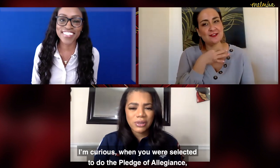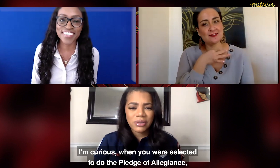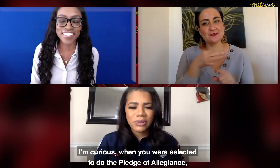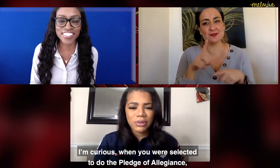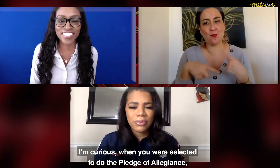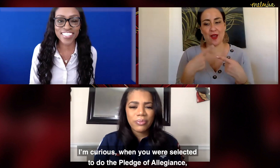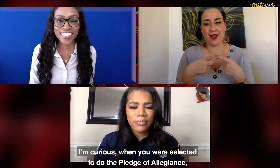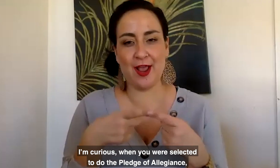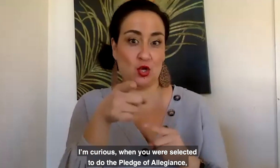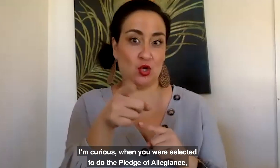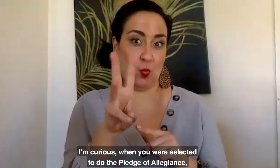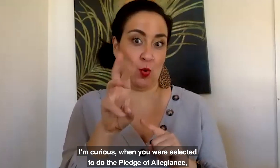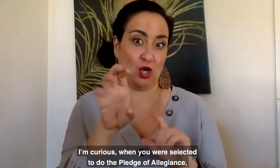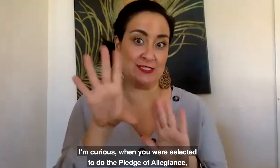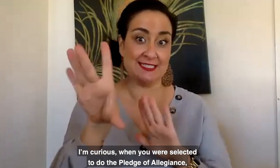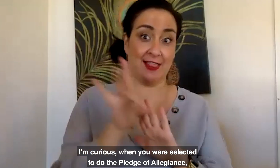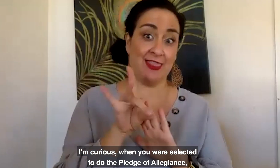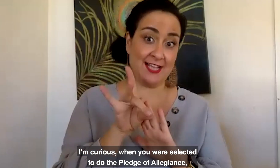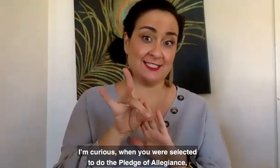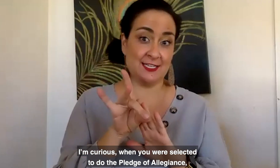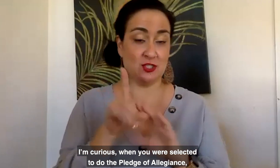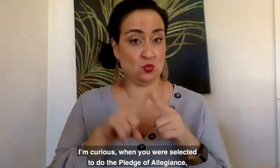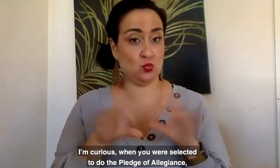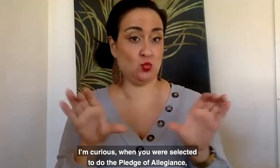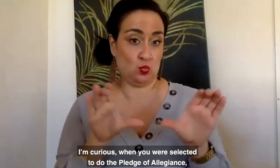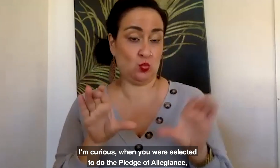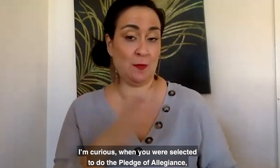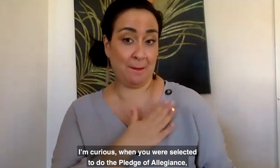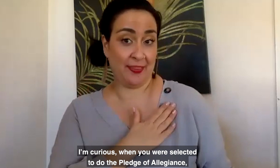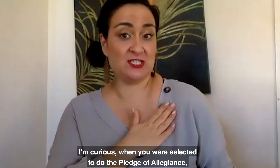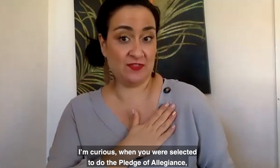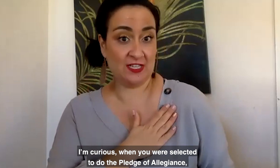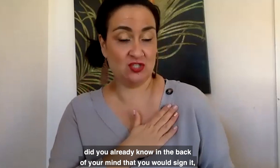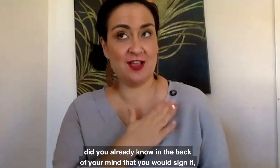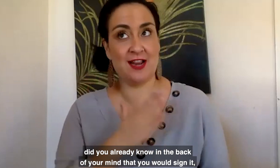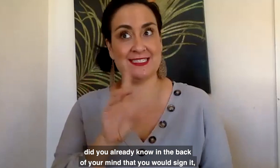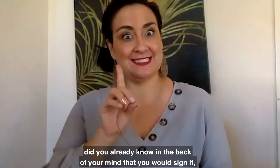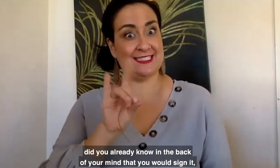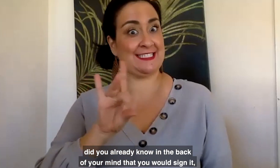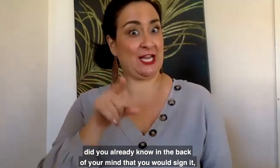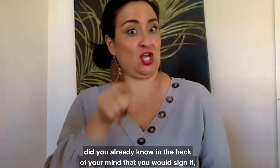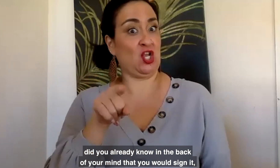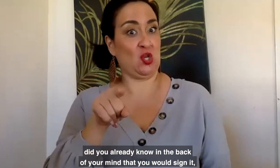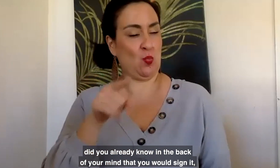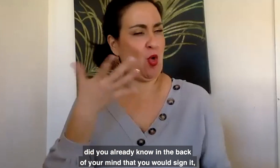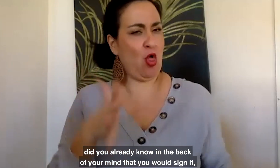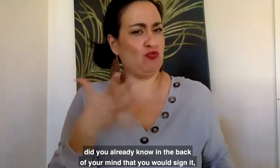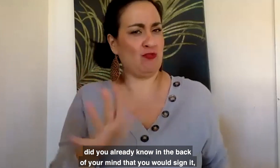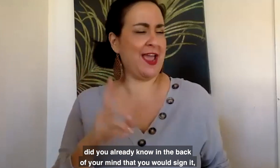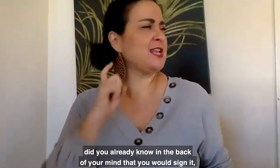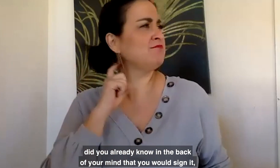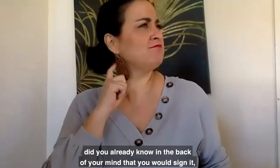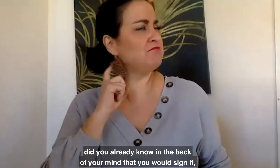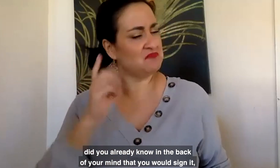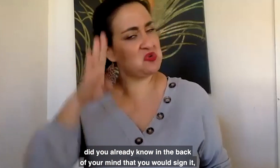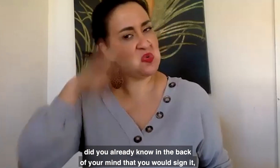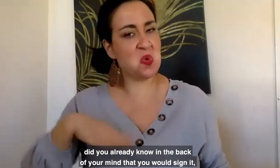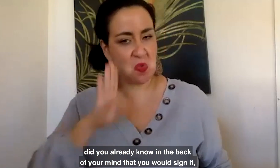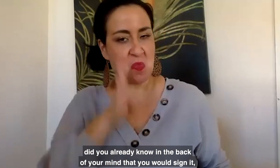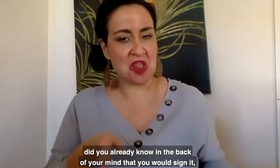Definitely, definitely. When you were selected to do the Pledge of Allegiance, did